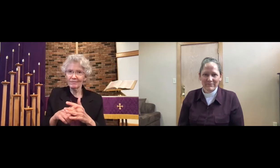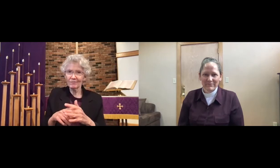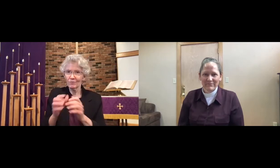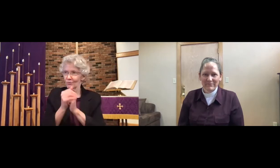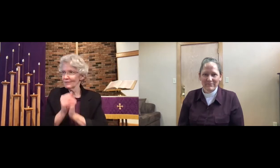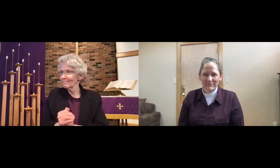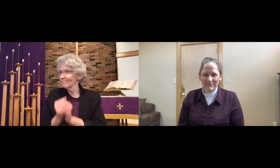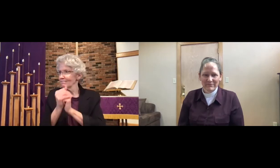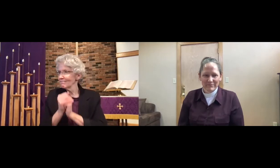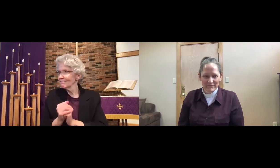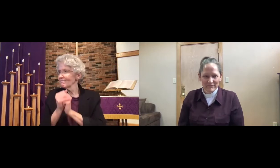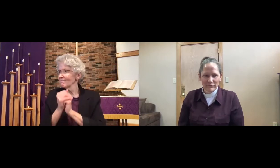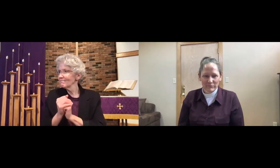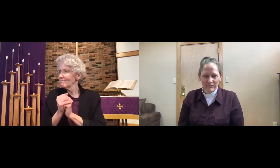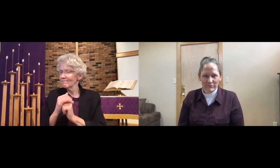Now, as we enter into worship today,